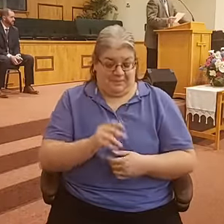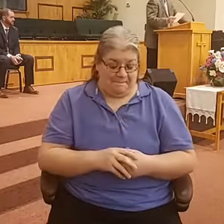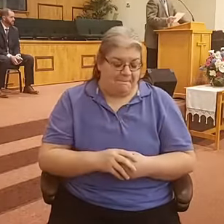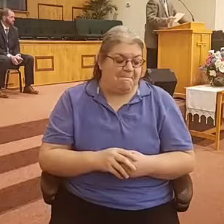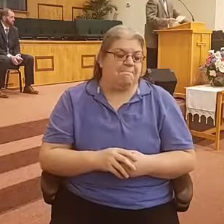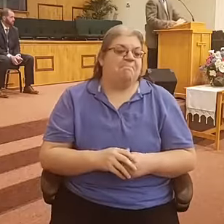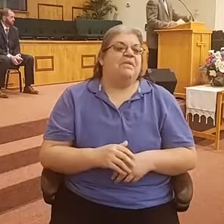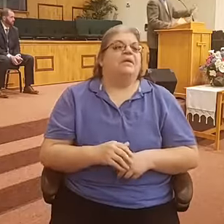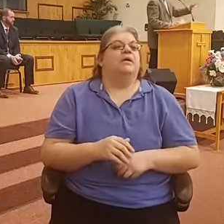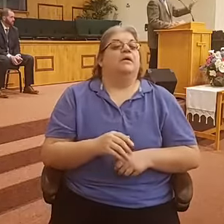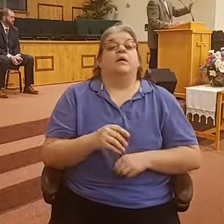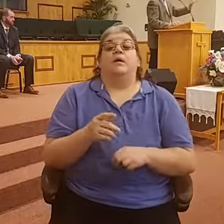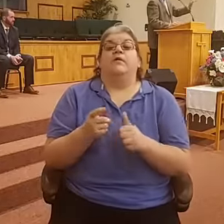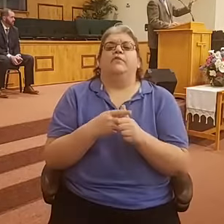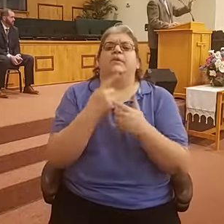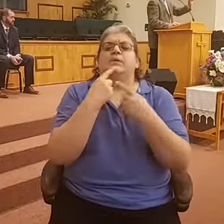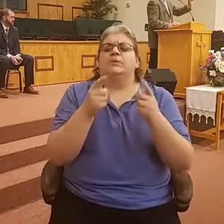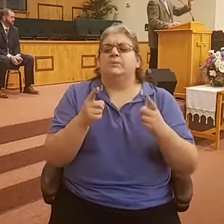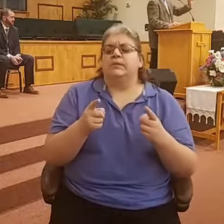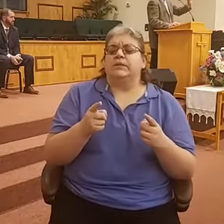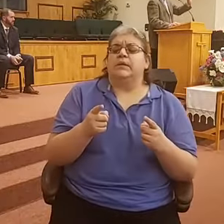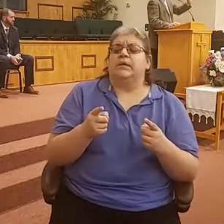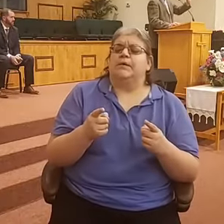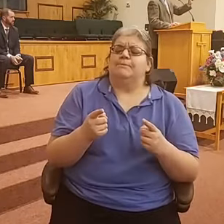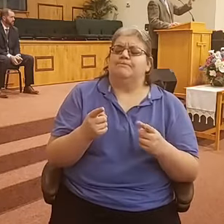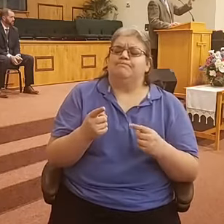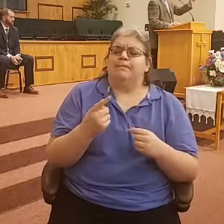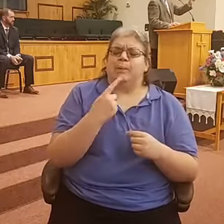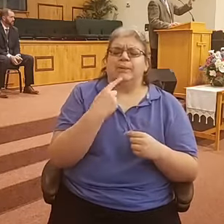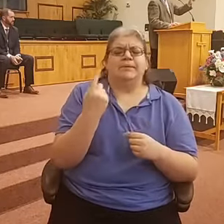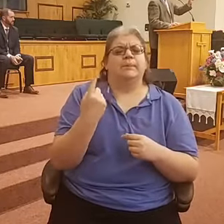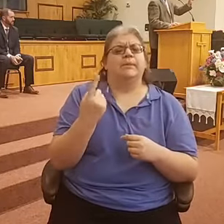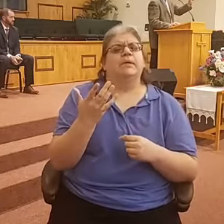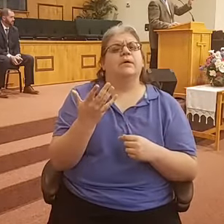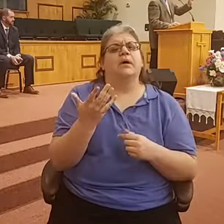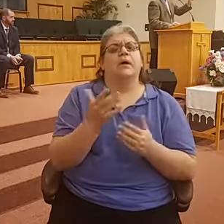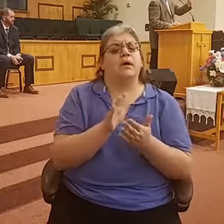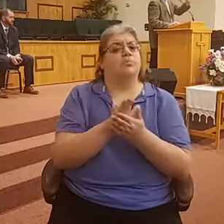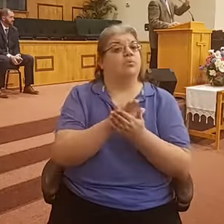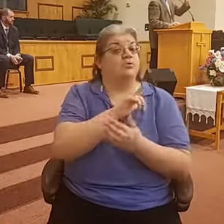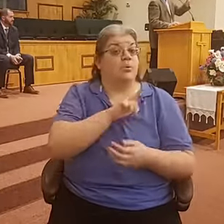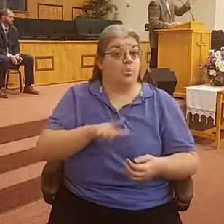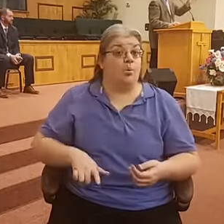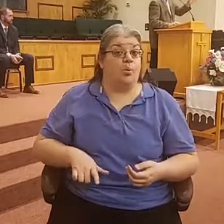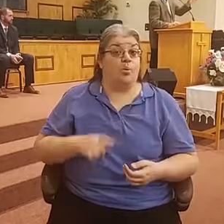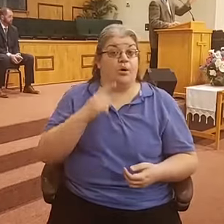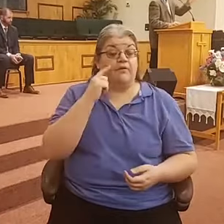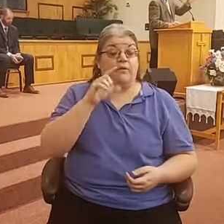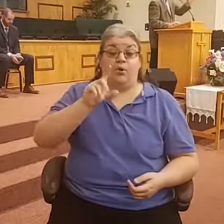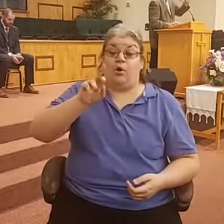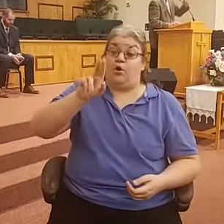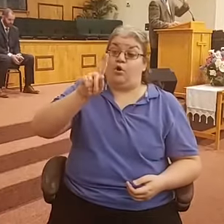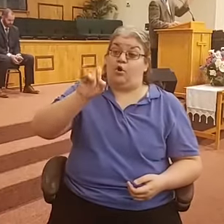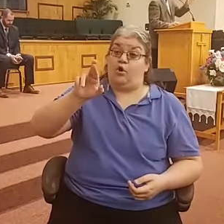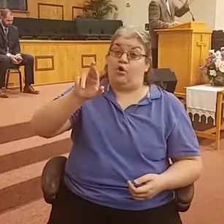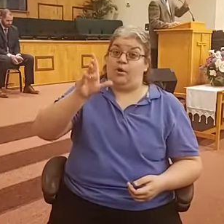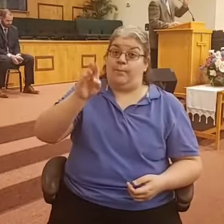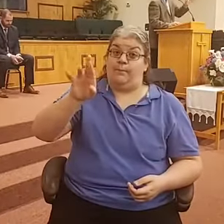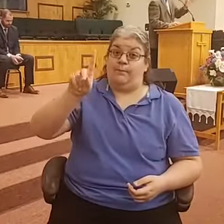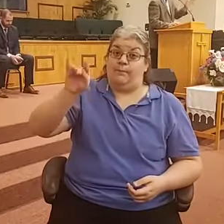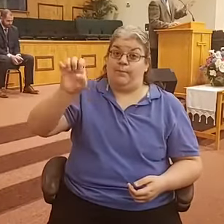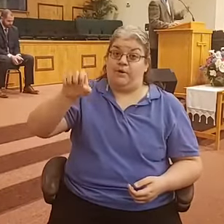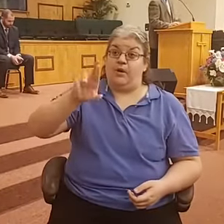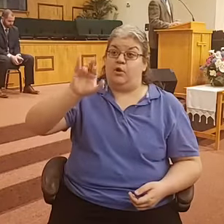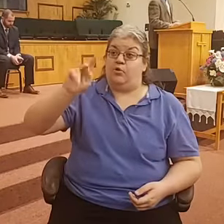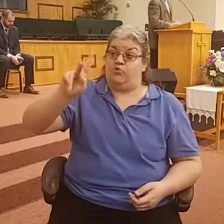me give you these announcements. First of all, I want to say this. Praise the Lord for Carter Burdine, Rick Cox,